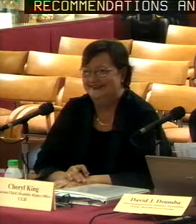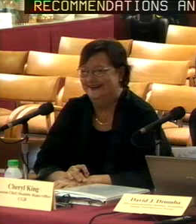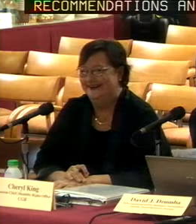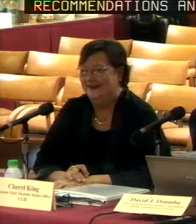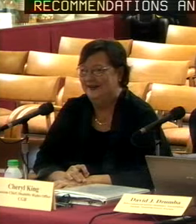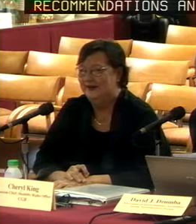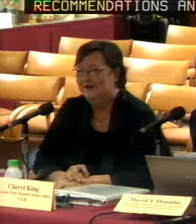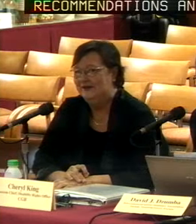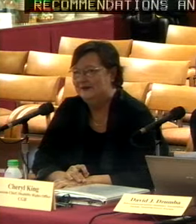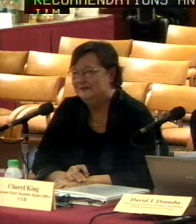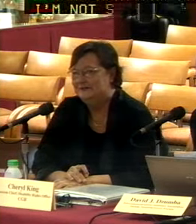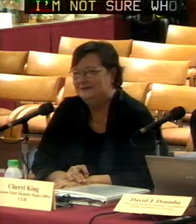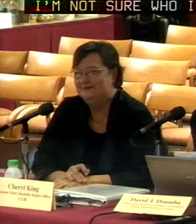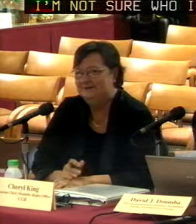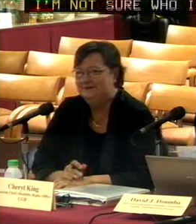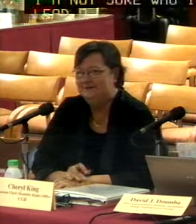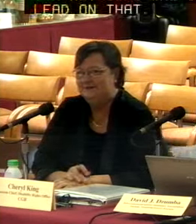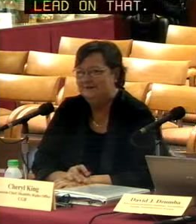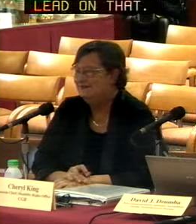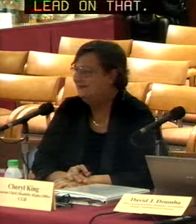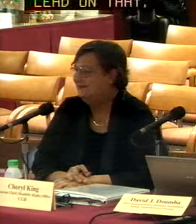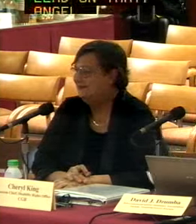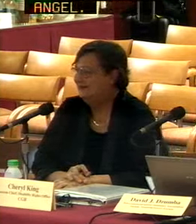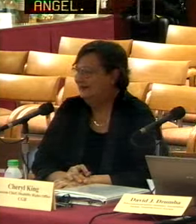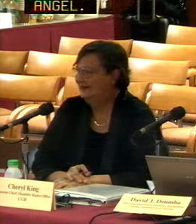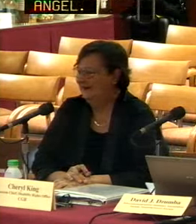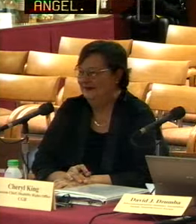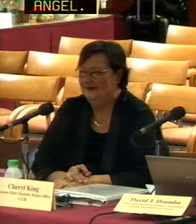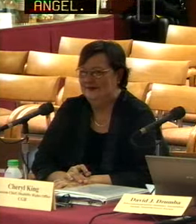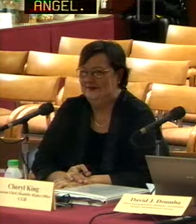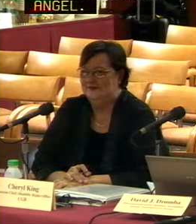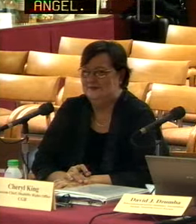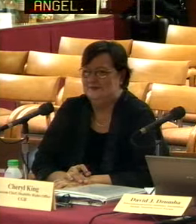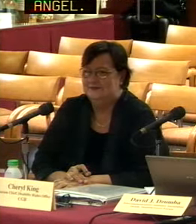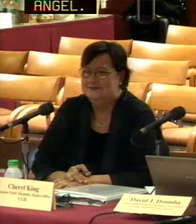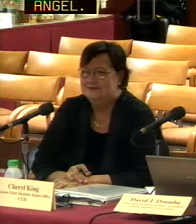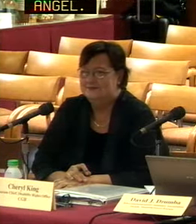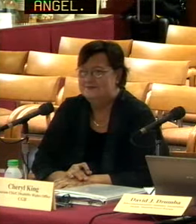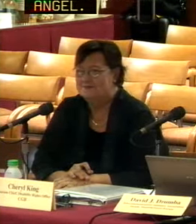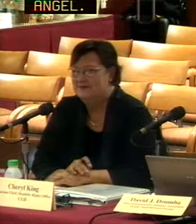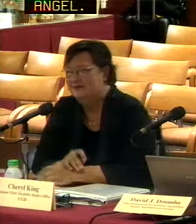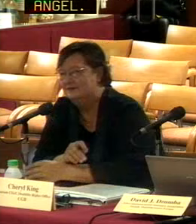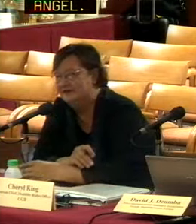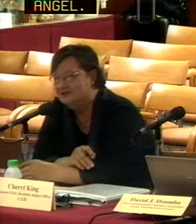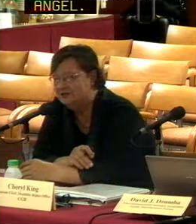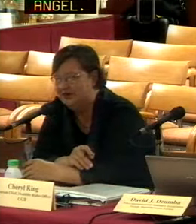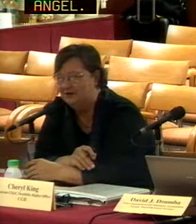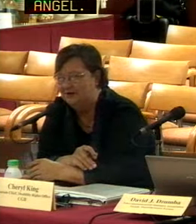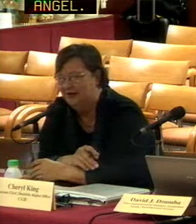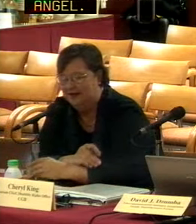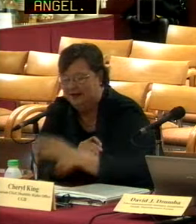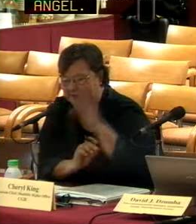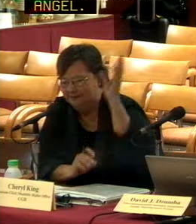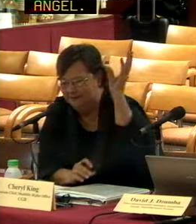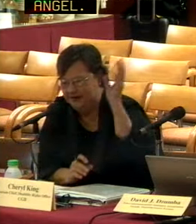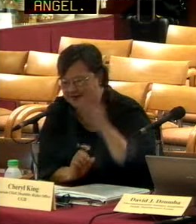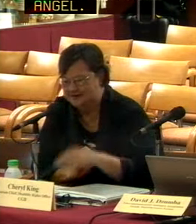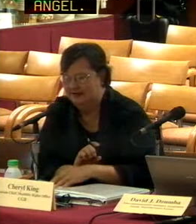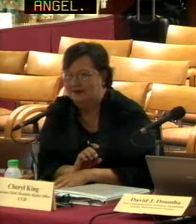Angel? This is Cheryl. Yes, and thank